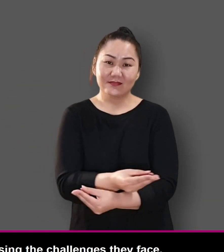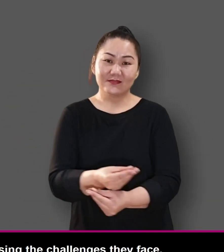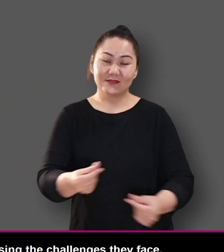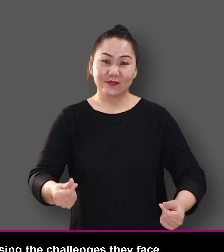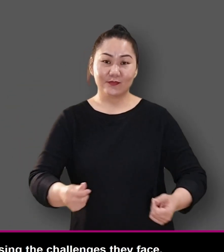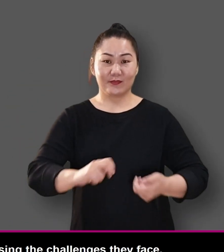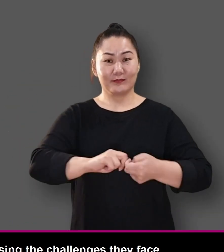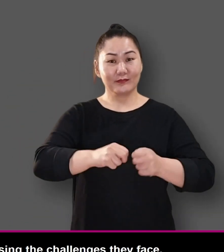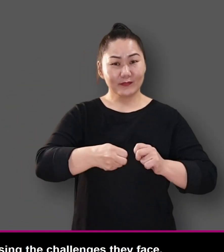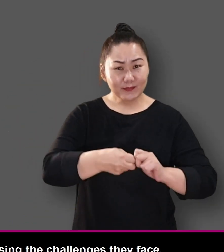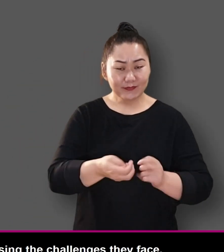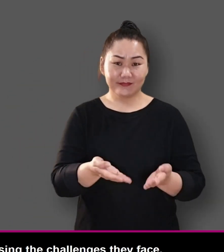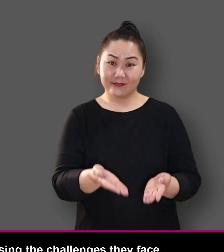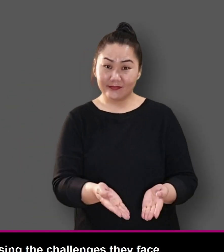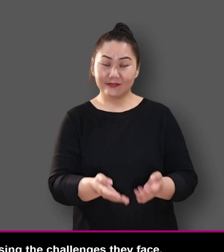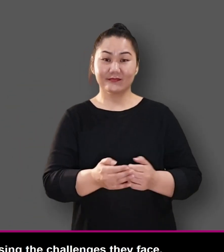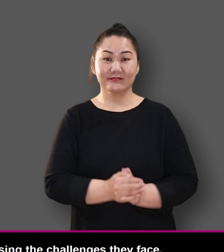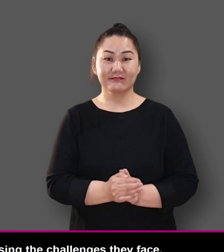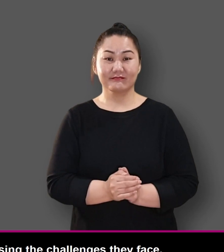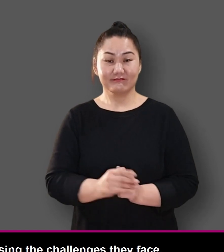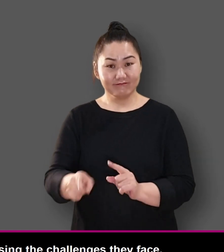are supported in addressing the challenges they face,